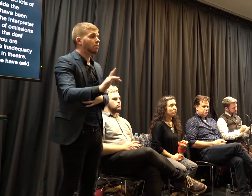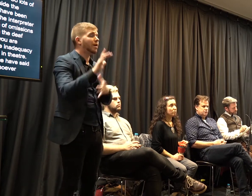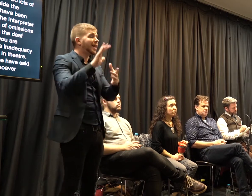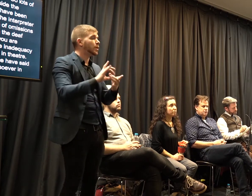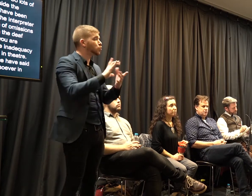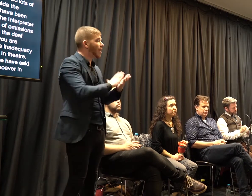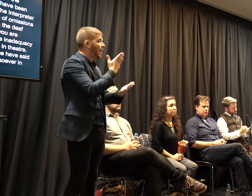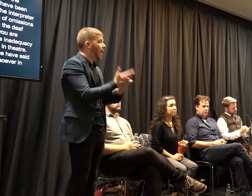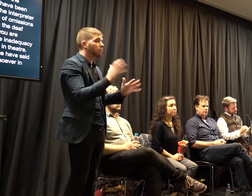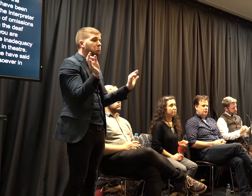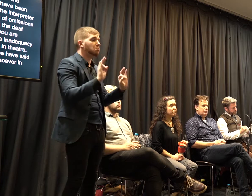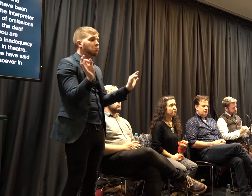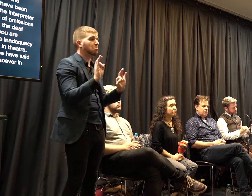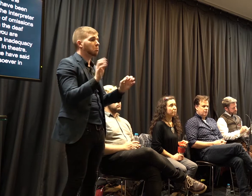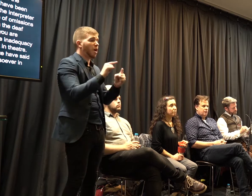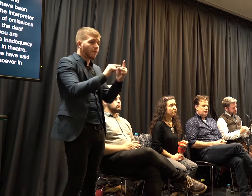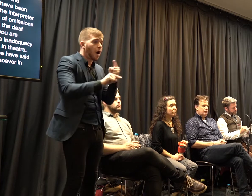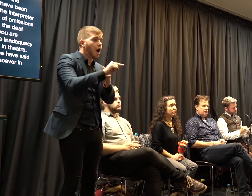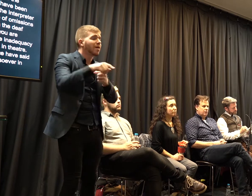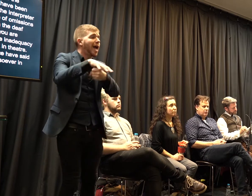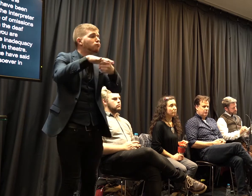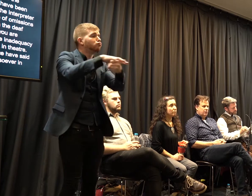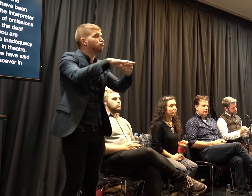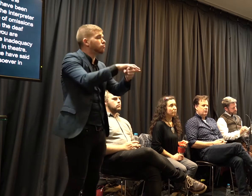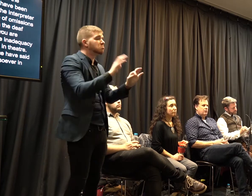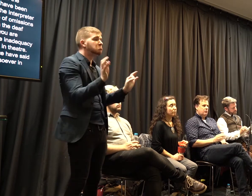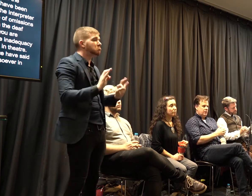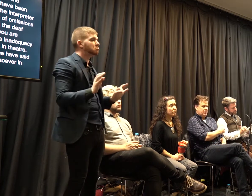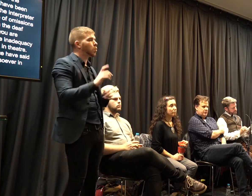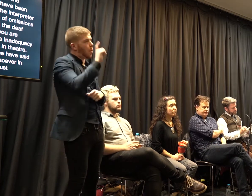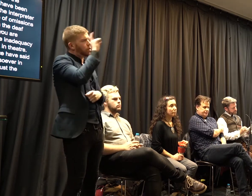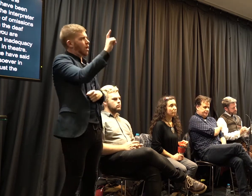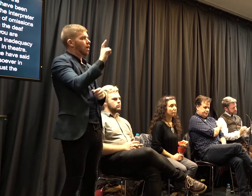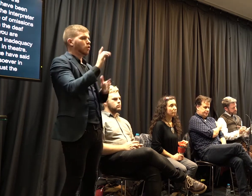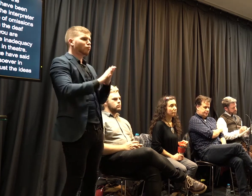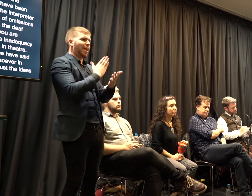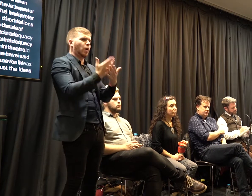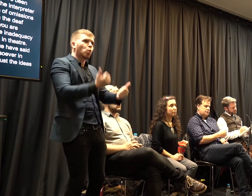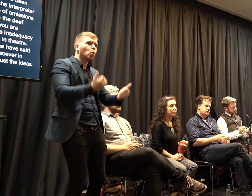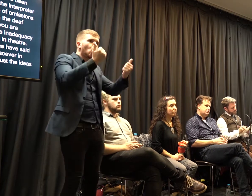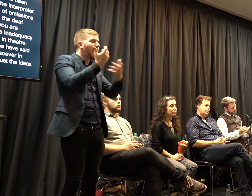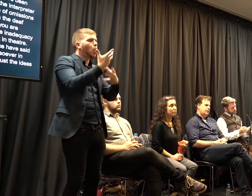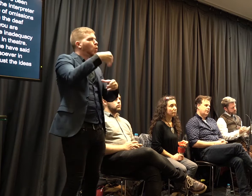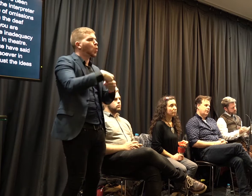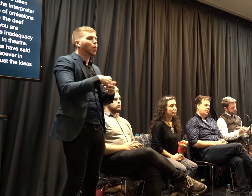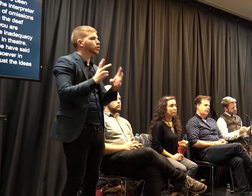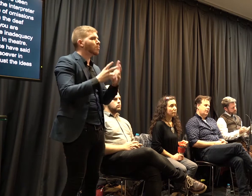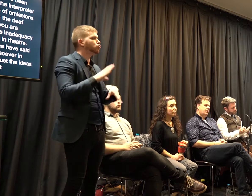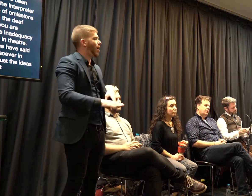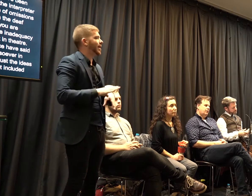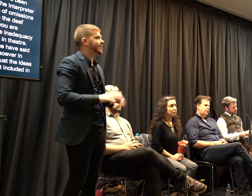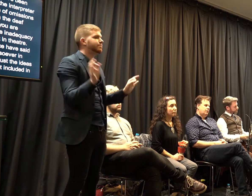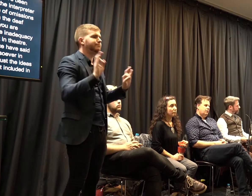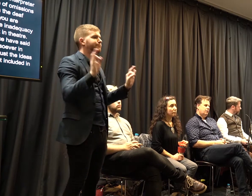Not even for other settings, but just the ideas around what makes a good translation is not included in interpreter training. It's obviously